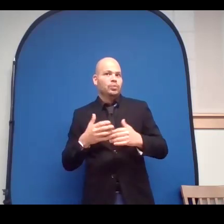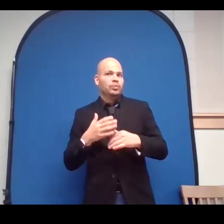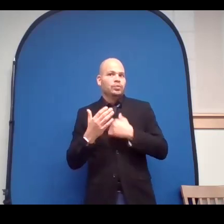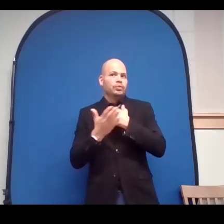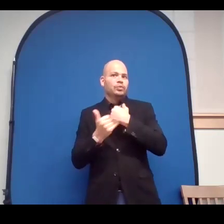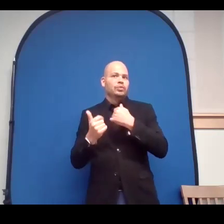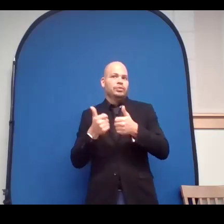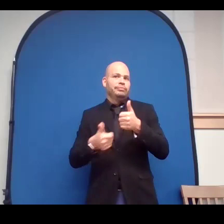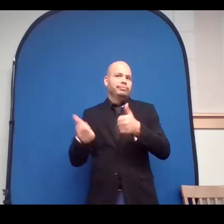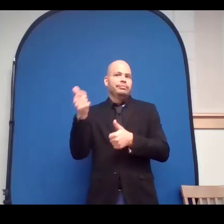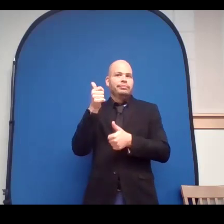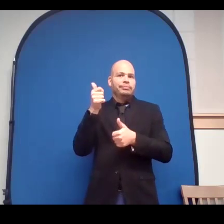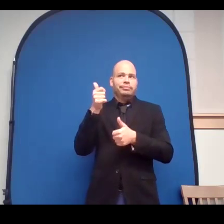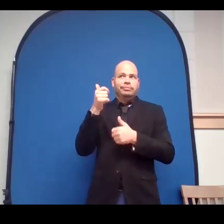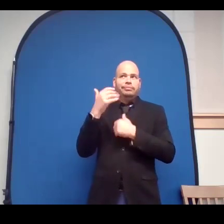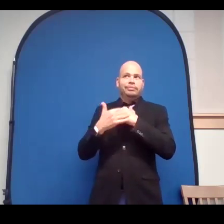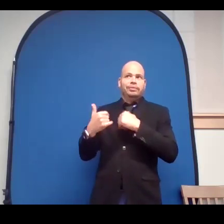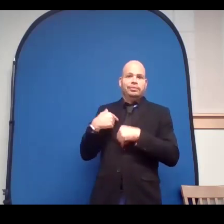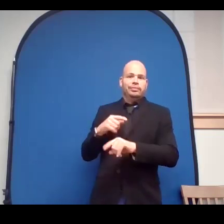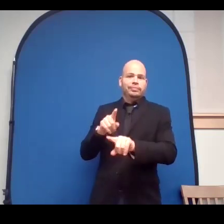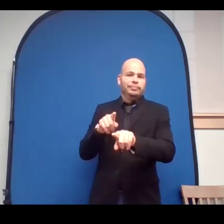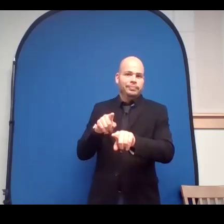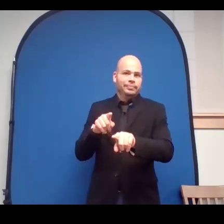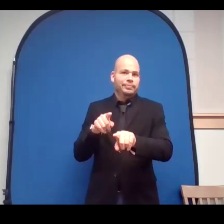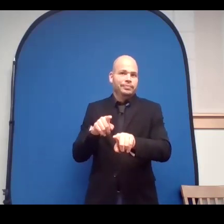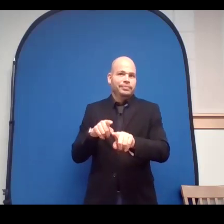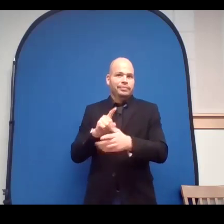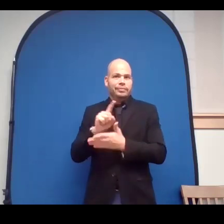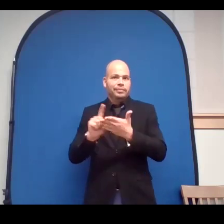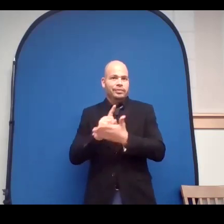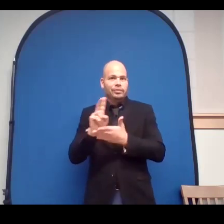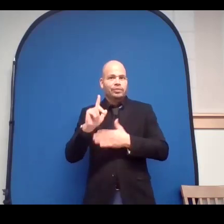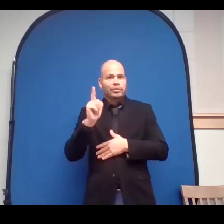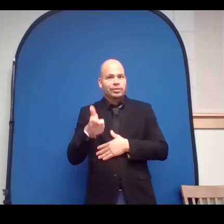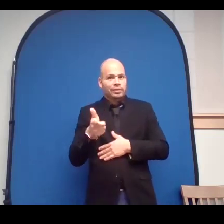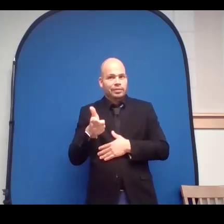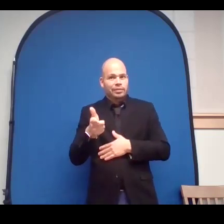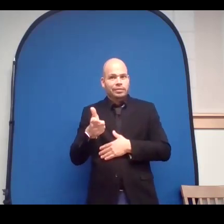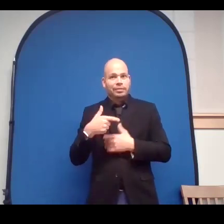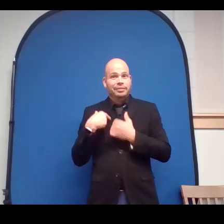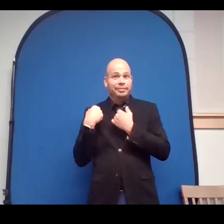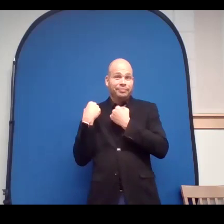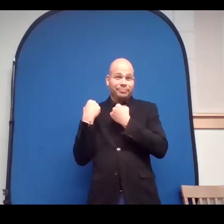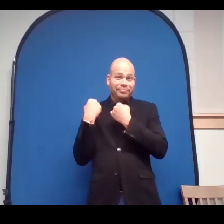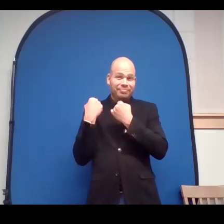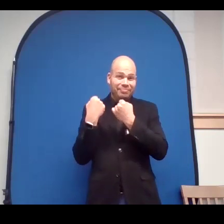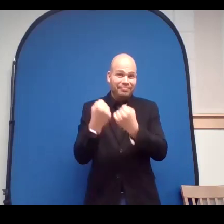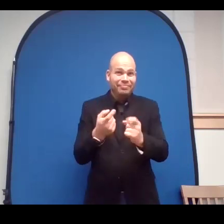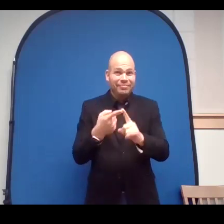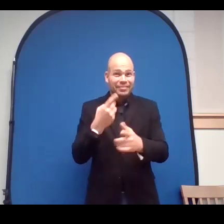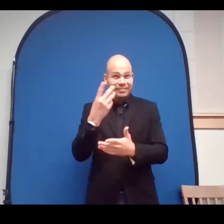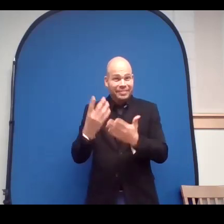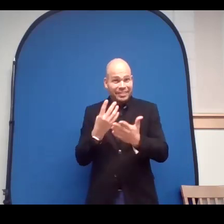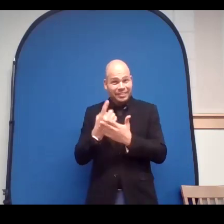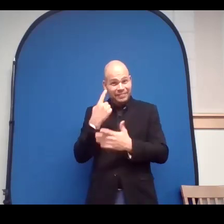there. But about an hour or two into my four and a half hour drive, First Sergeant Mote stated